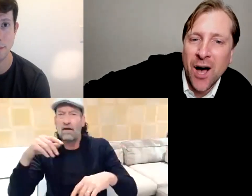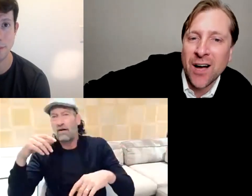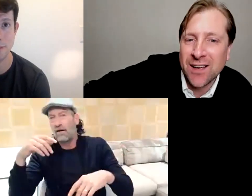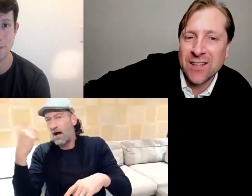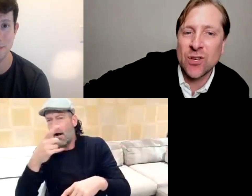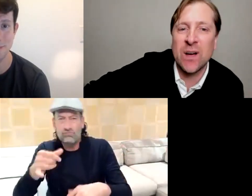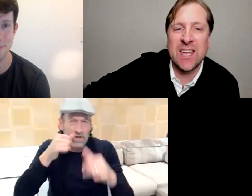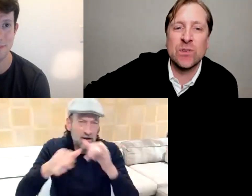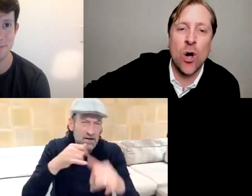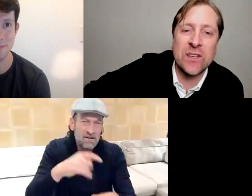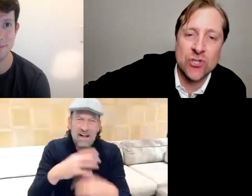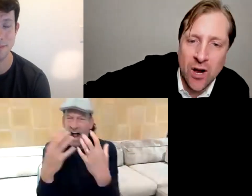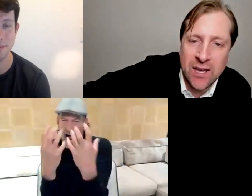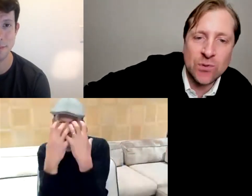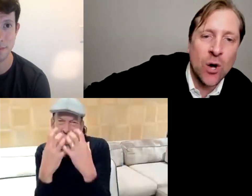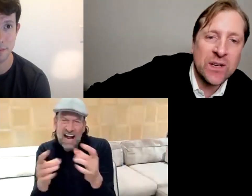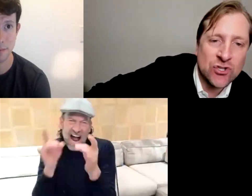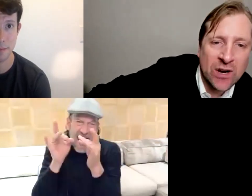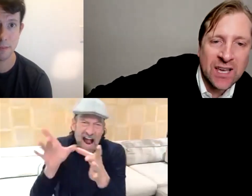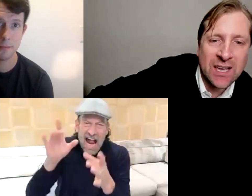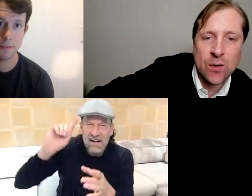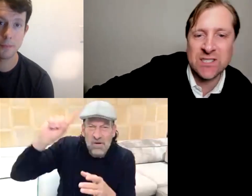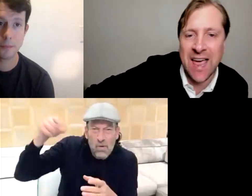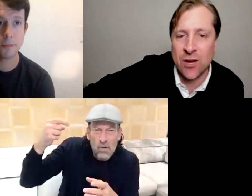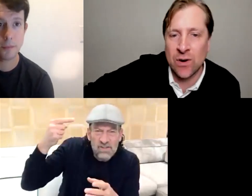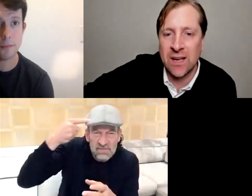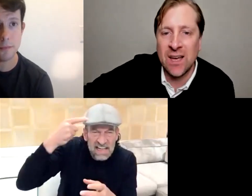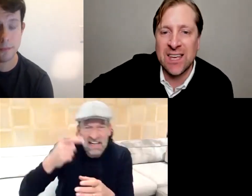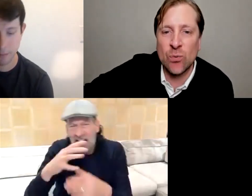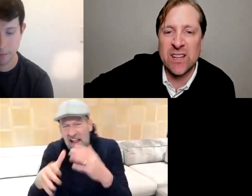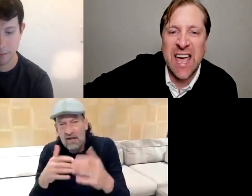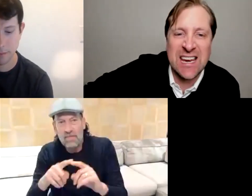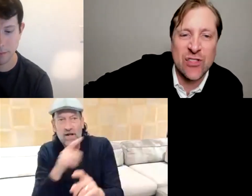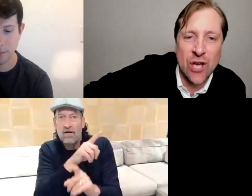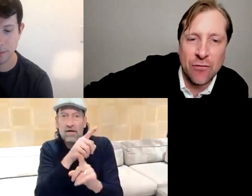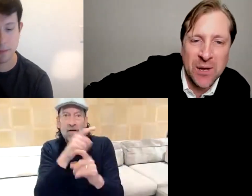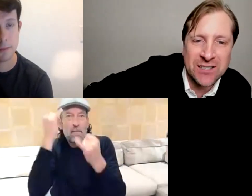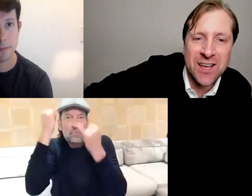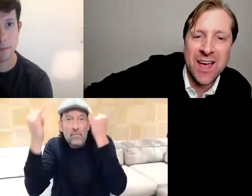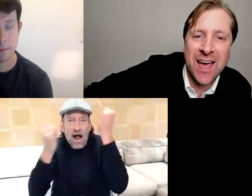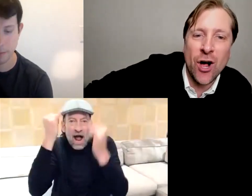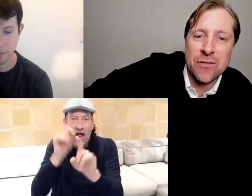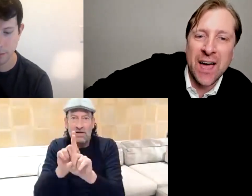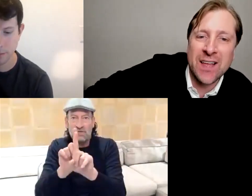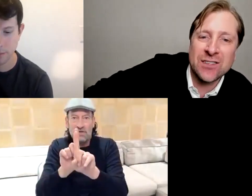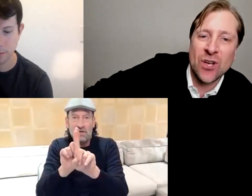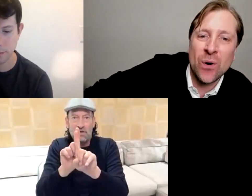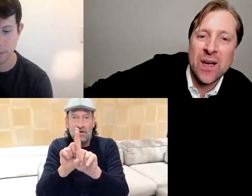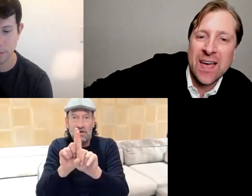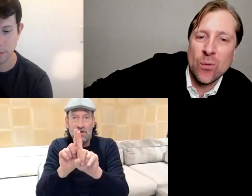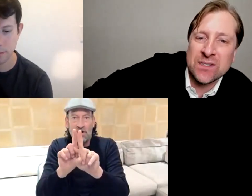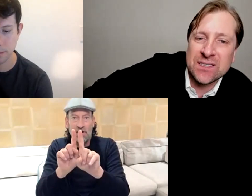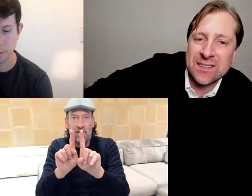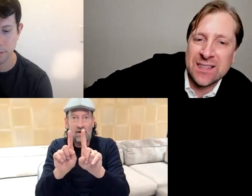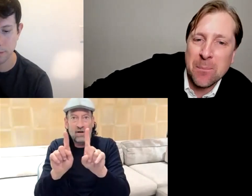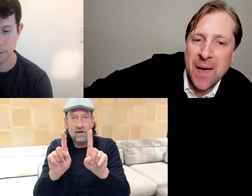Pap Huck. And so he was always drunk. He was always drinking. He was angry. He really hated the government and all of that. And so